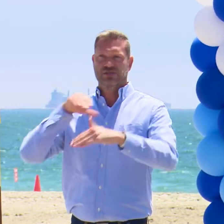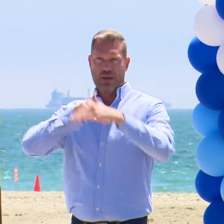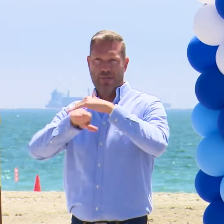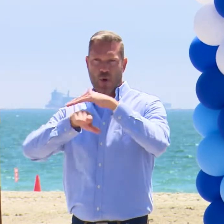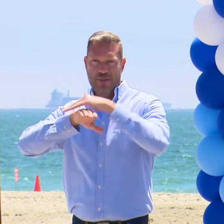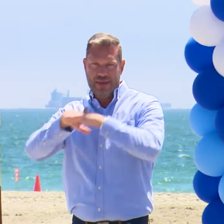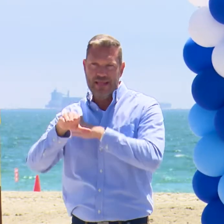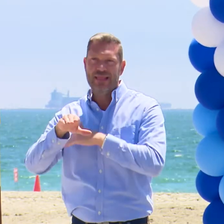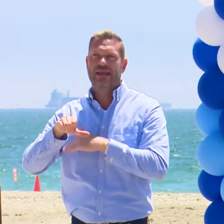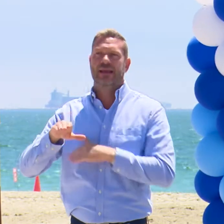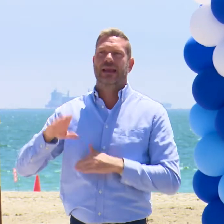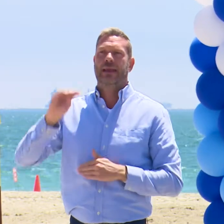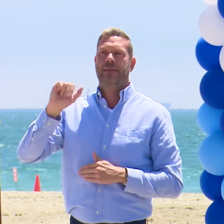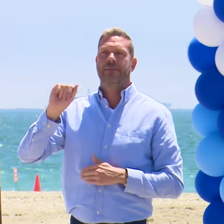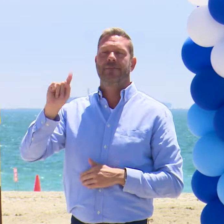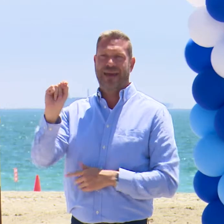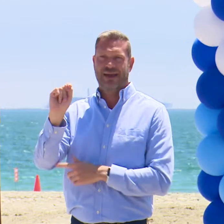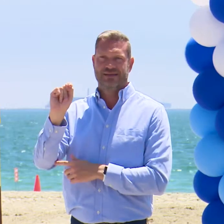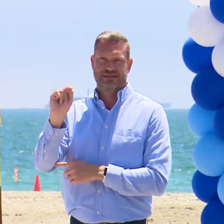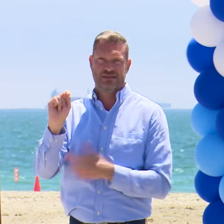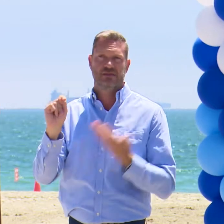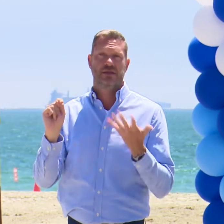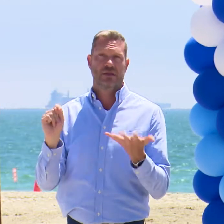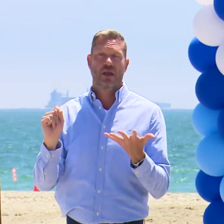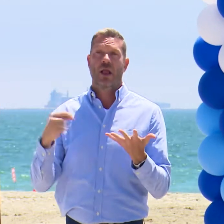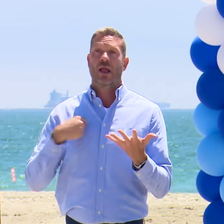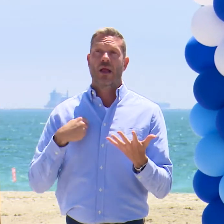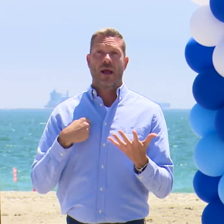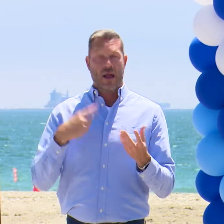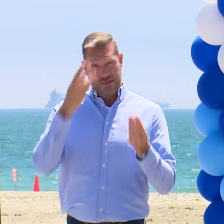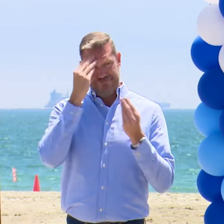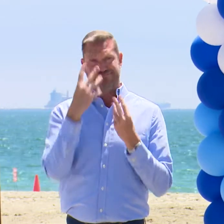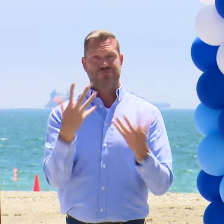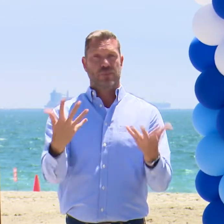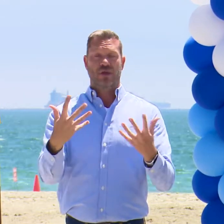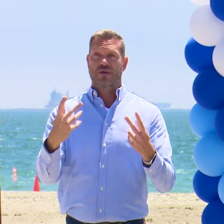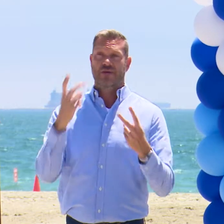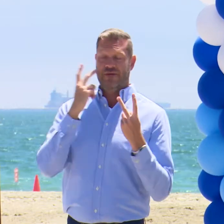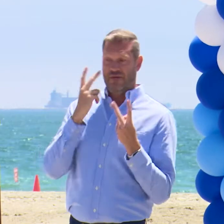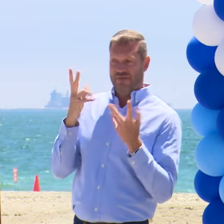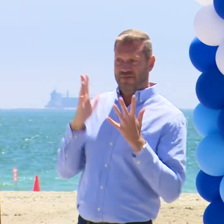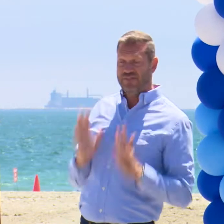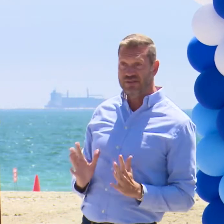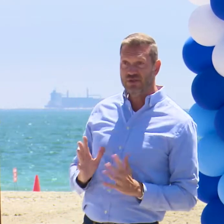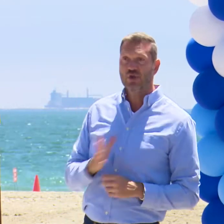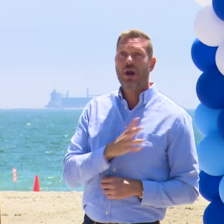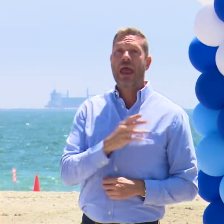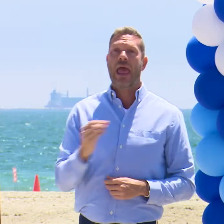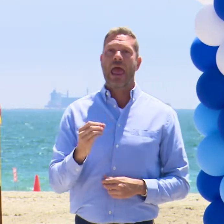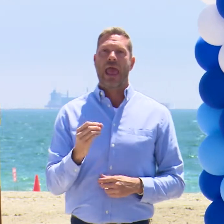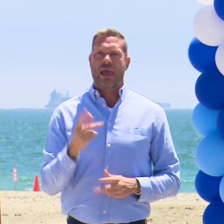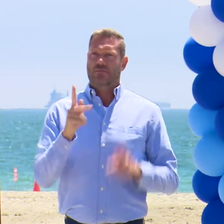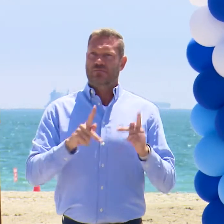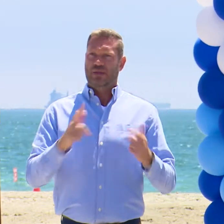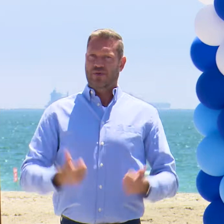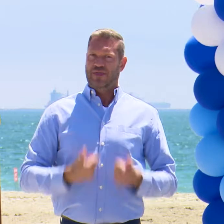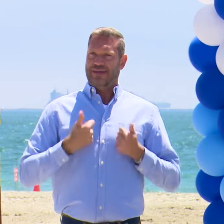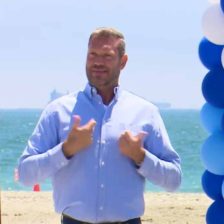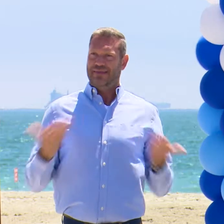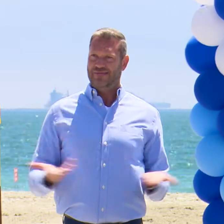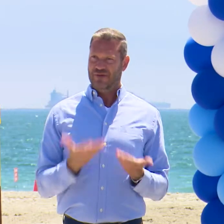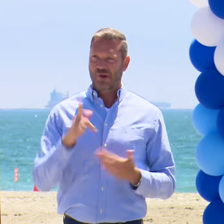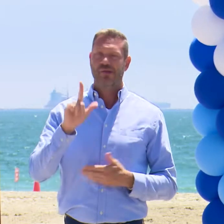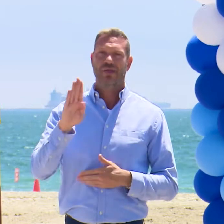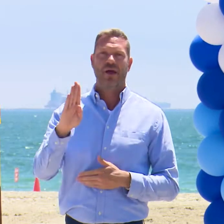tell you that both visitors and residents are going to appreciate